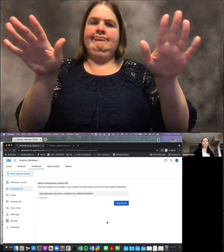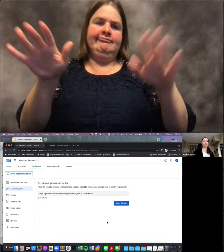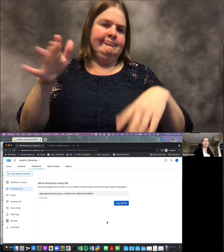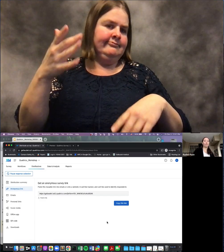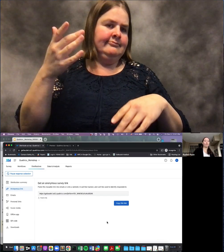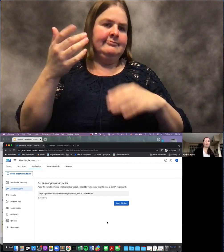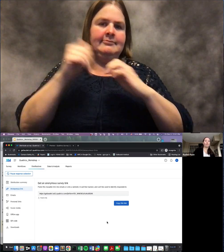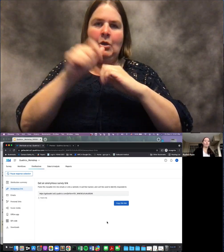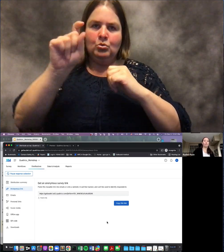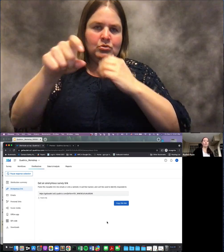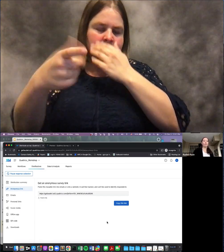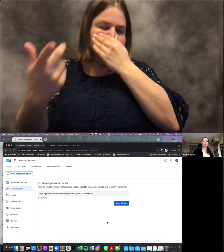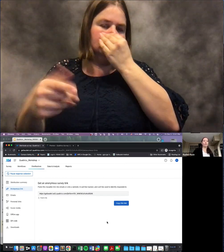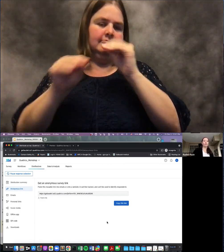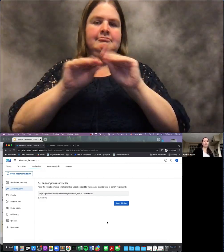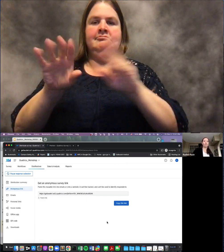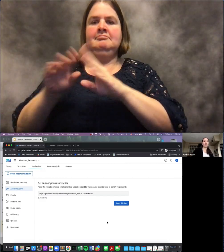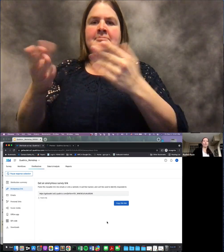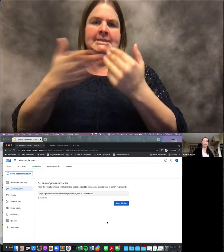it.